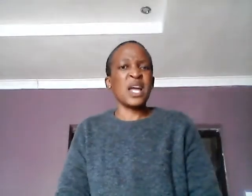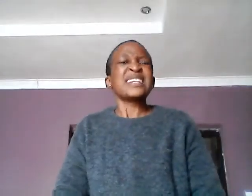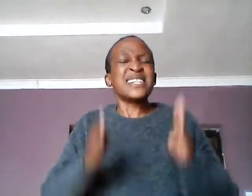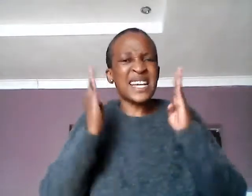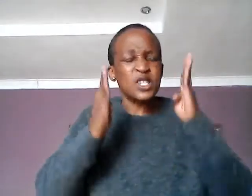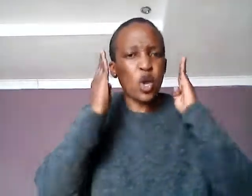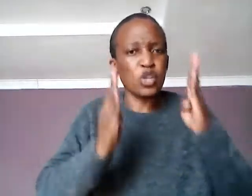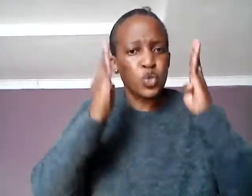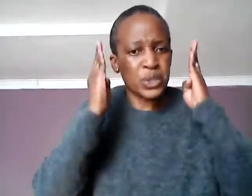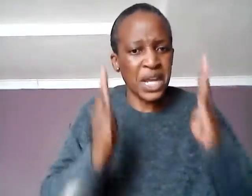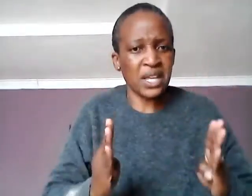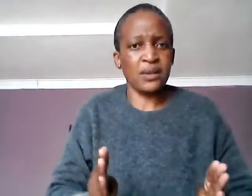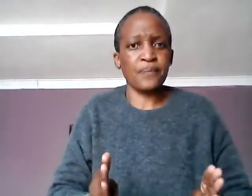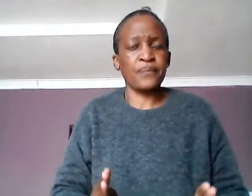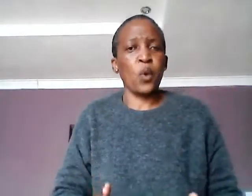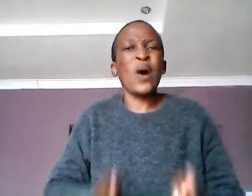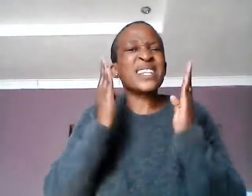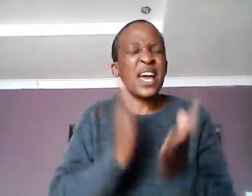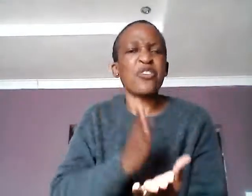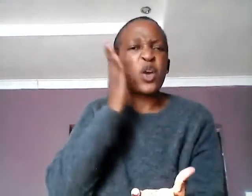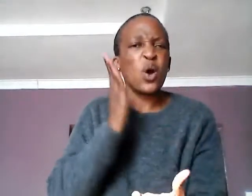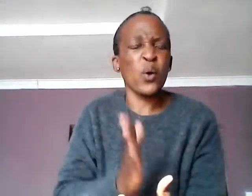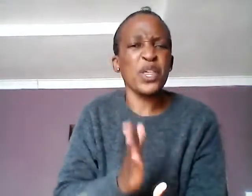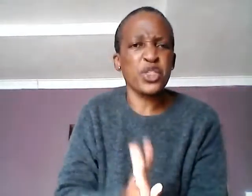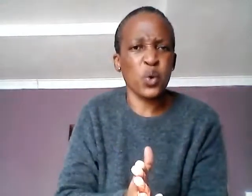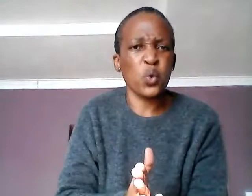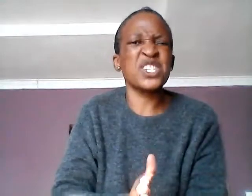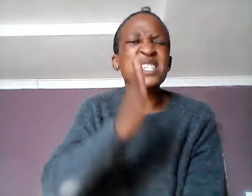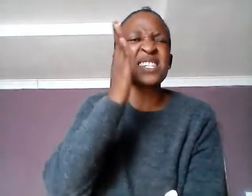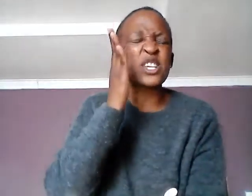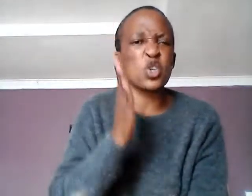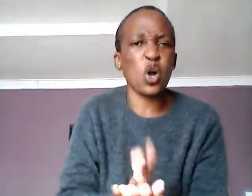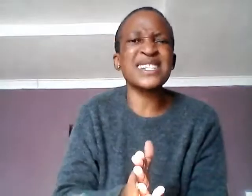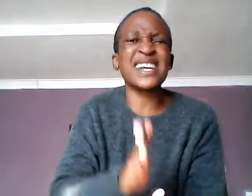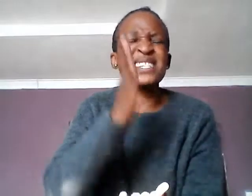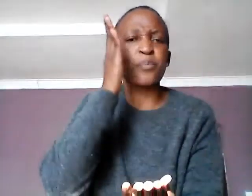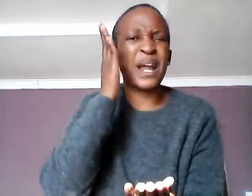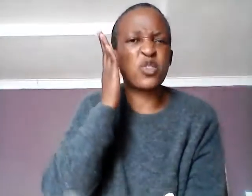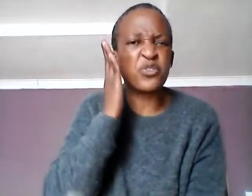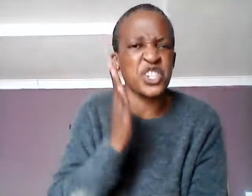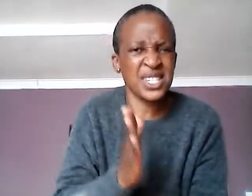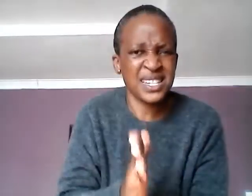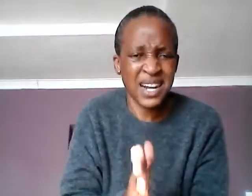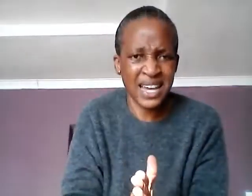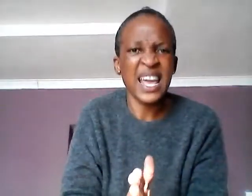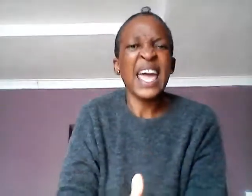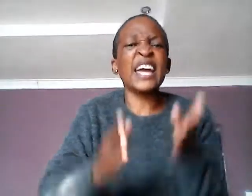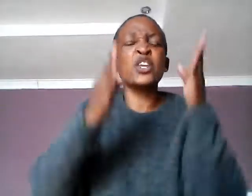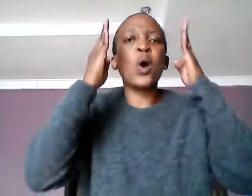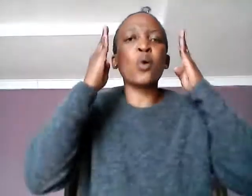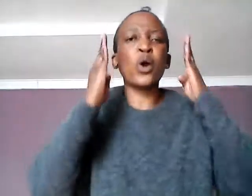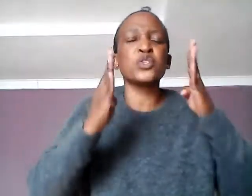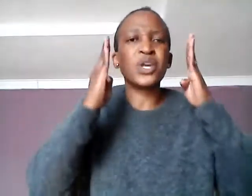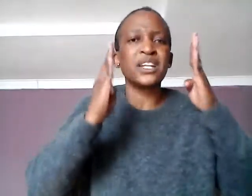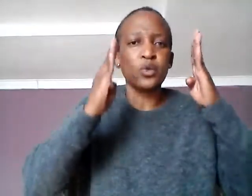Trust God today. Whatever you're going through, just trust God. Trust the blood of Jesus Christ. And you are going to get out of